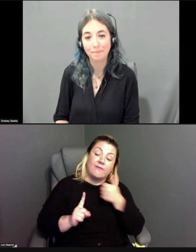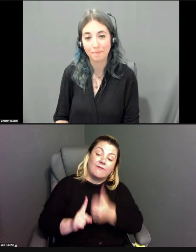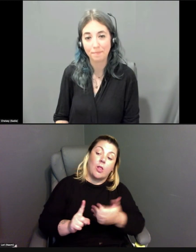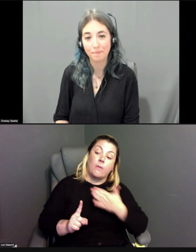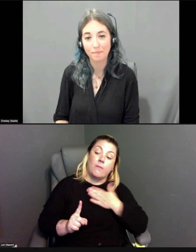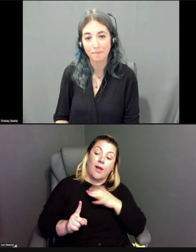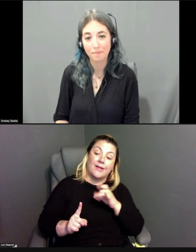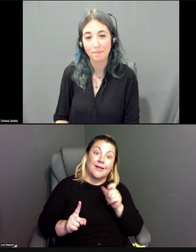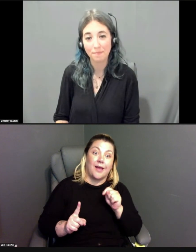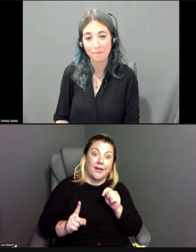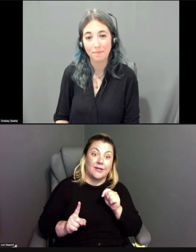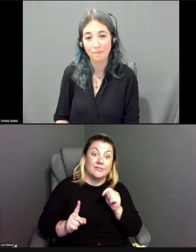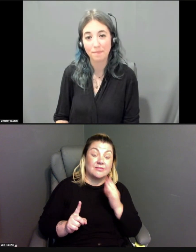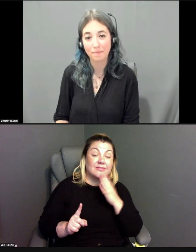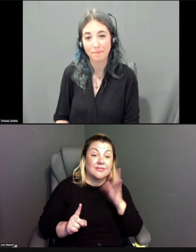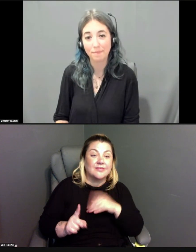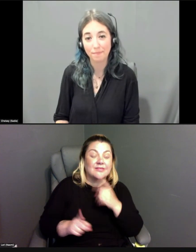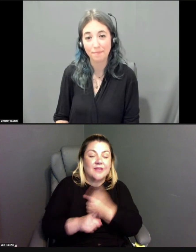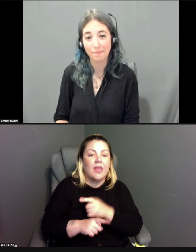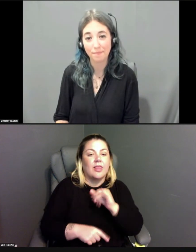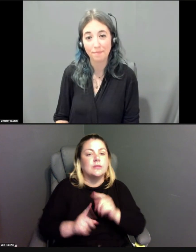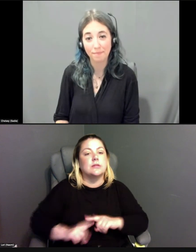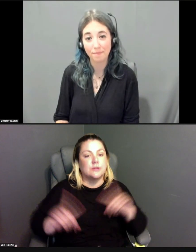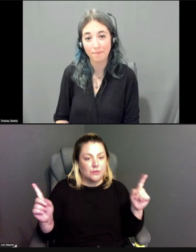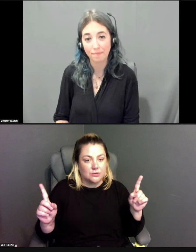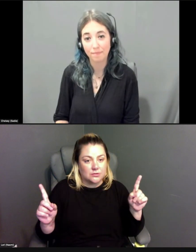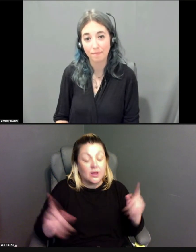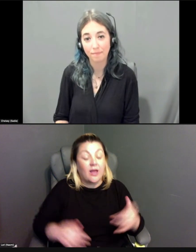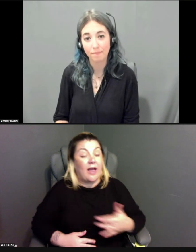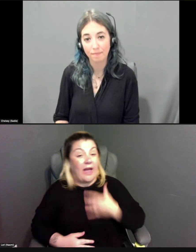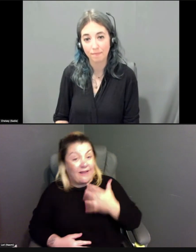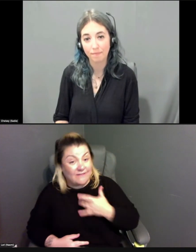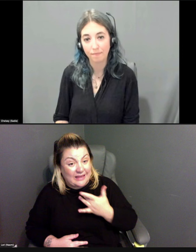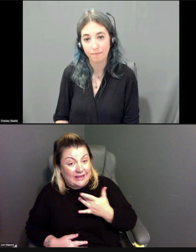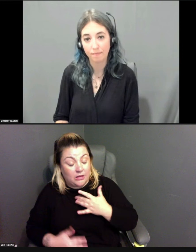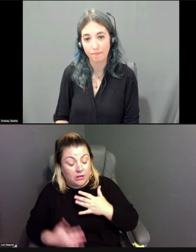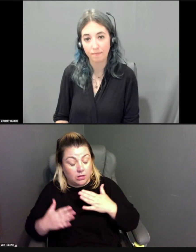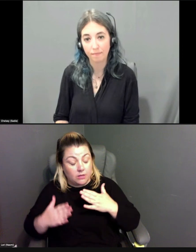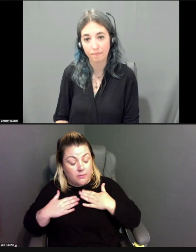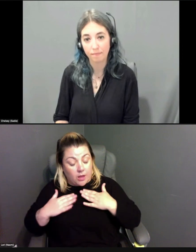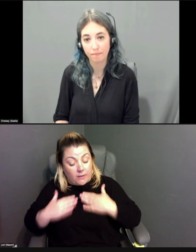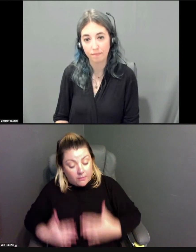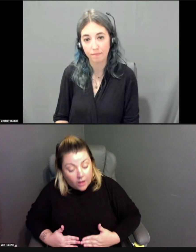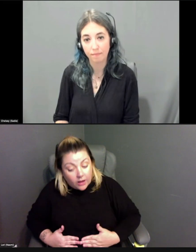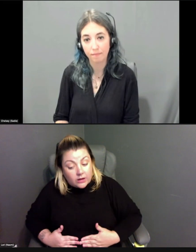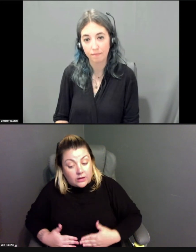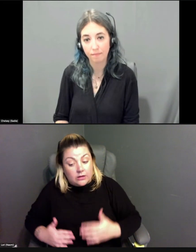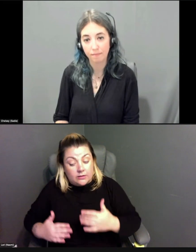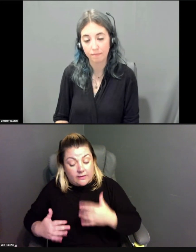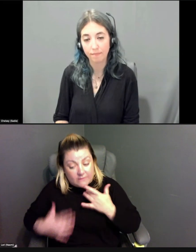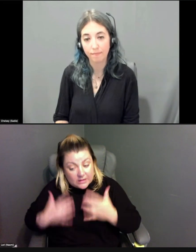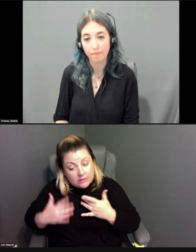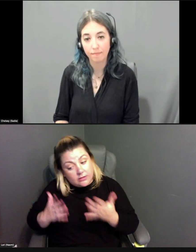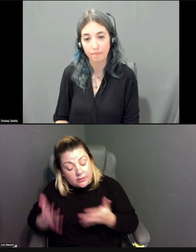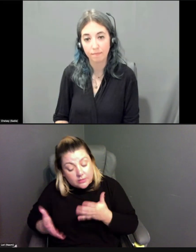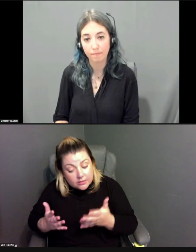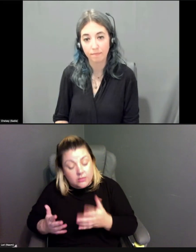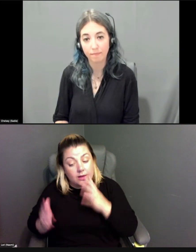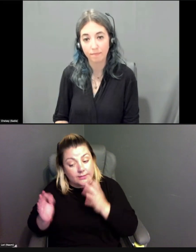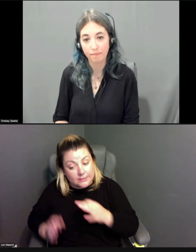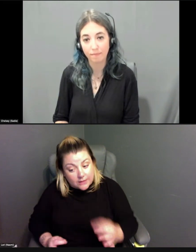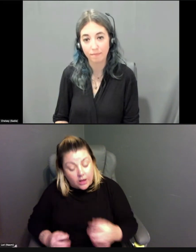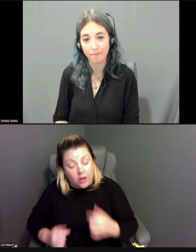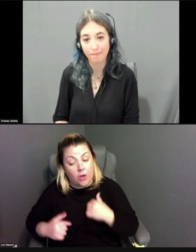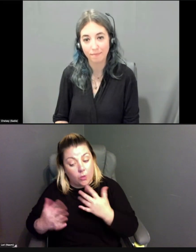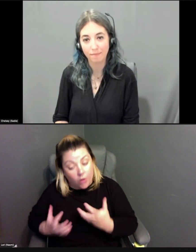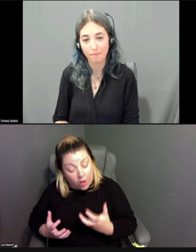diet. It's the difference between having feelings about your body and making choices about what you